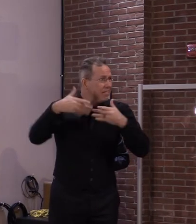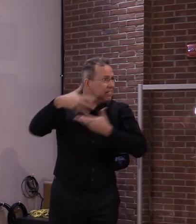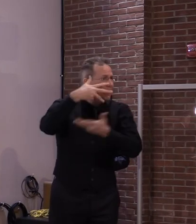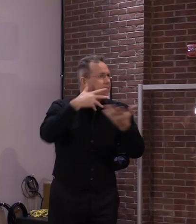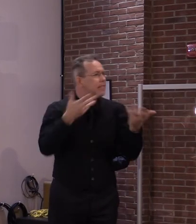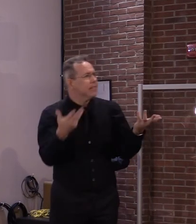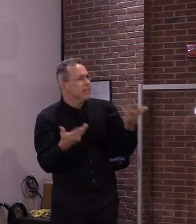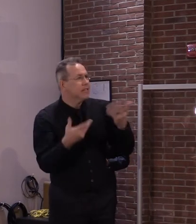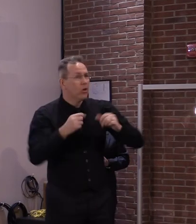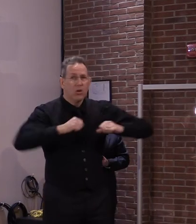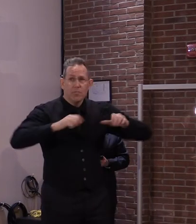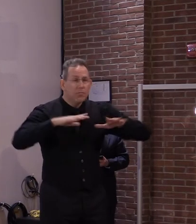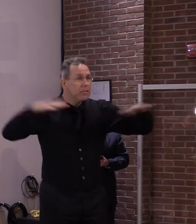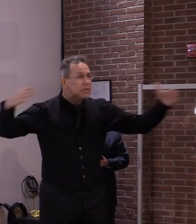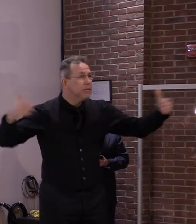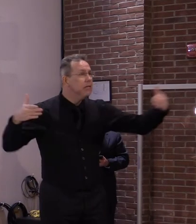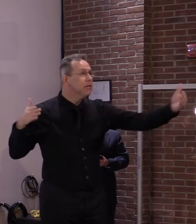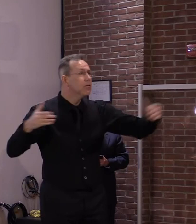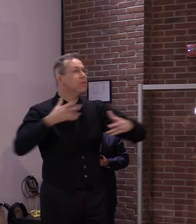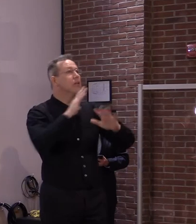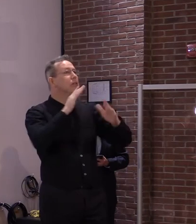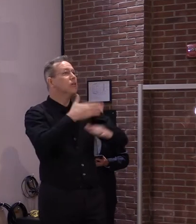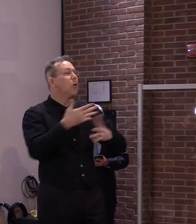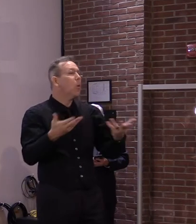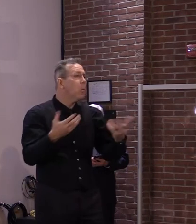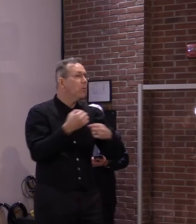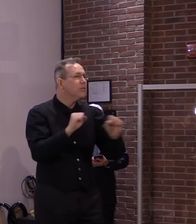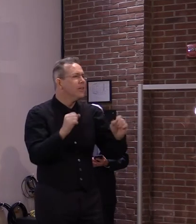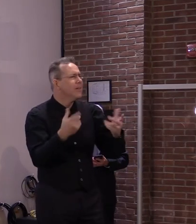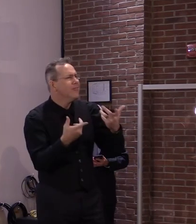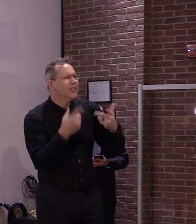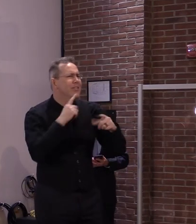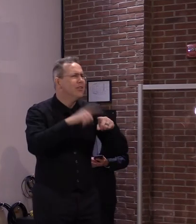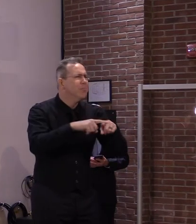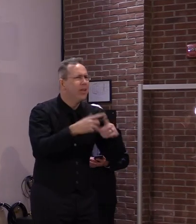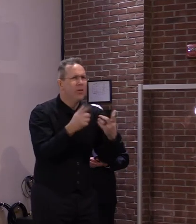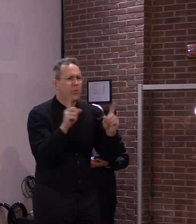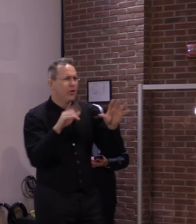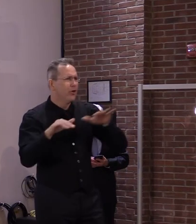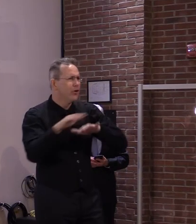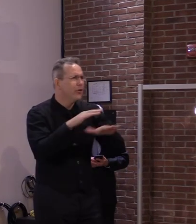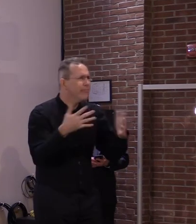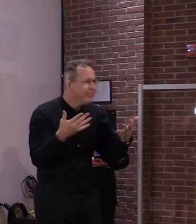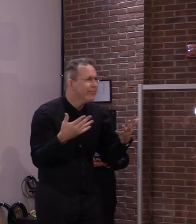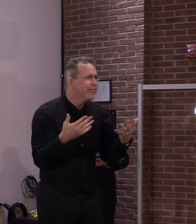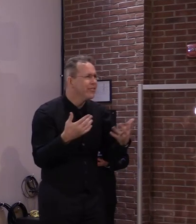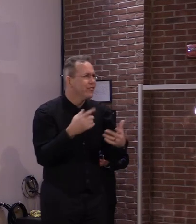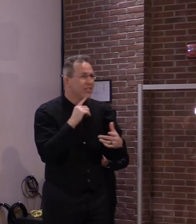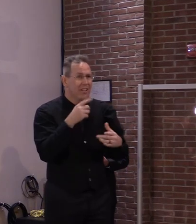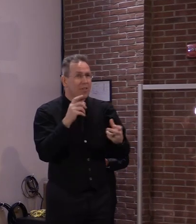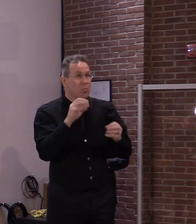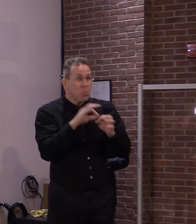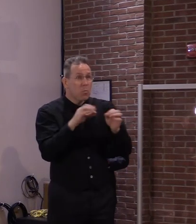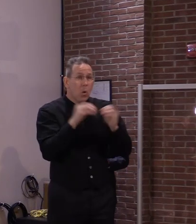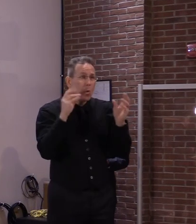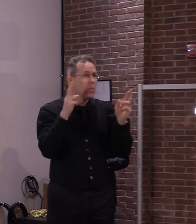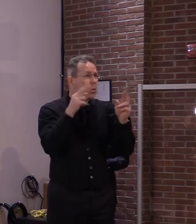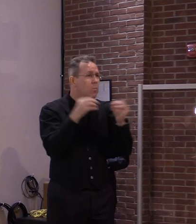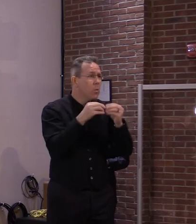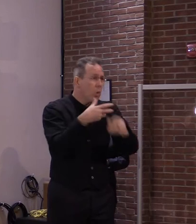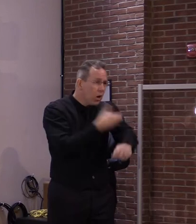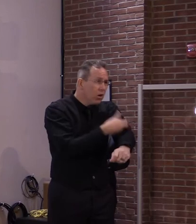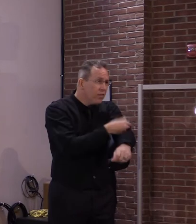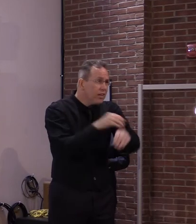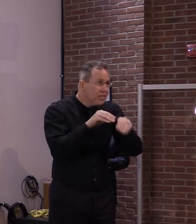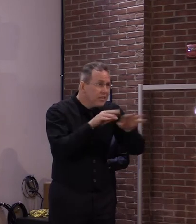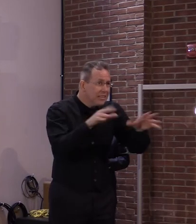for the health of our students particularly as we contemplate uh moving into sort of a recovery phase and um you know we definitely want to see if we can find a